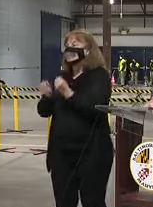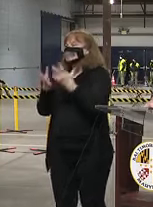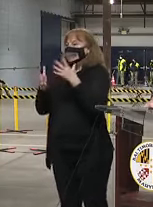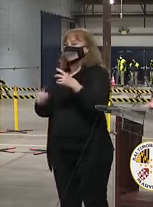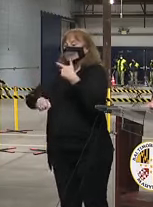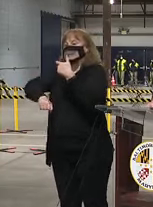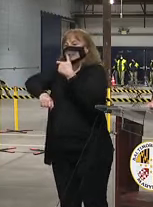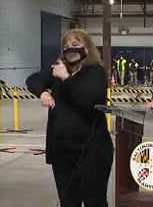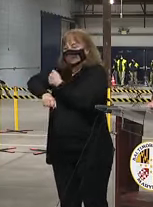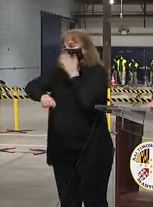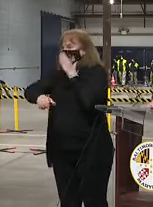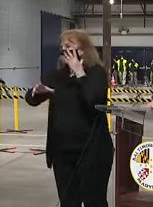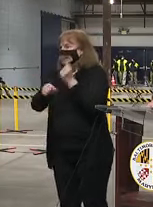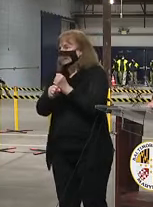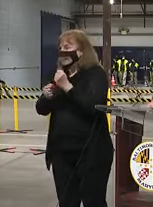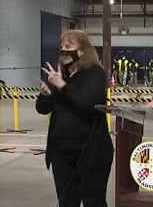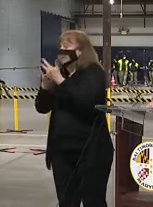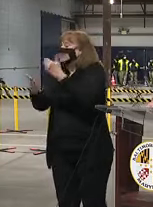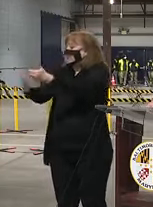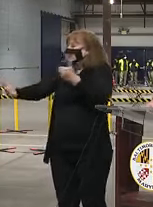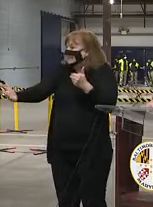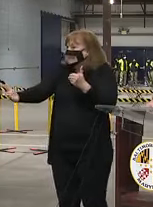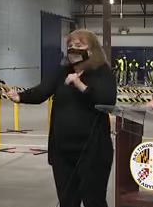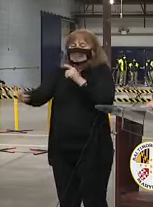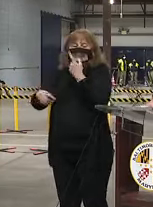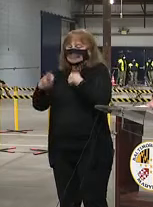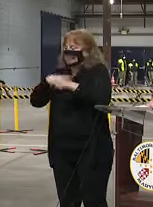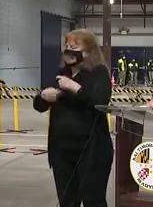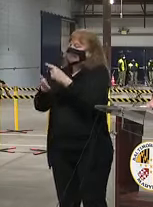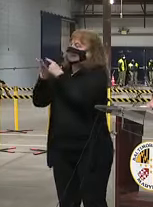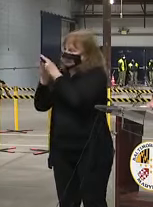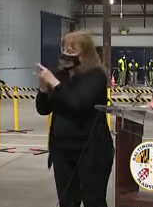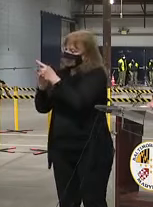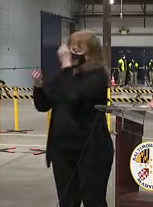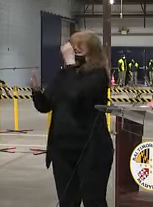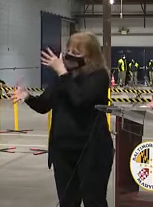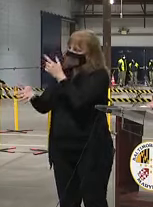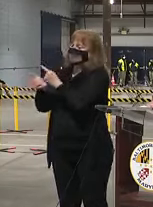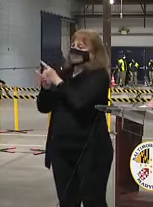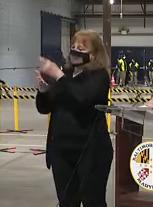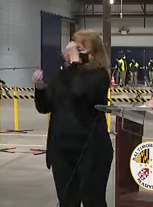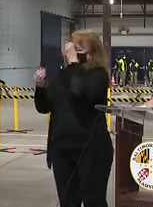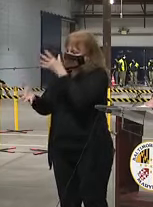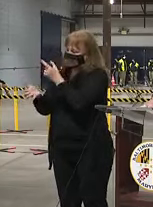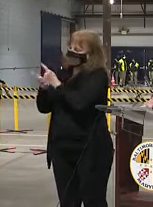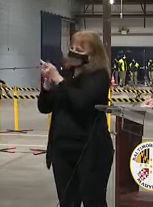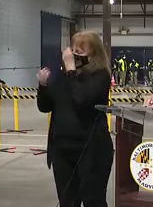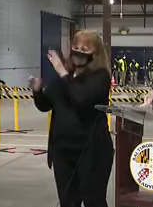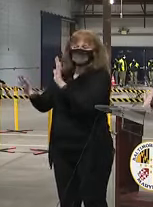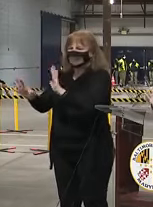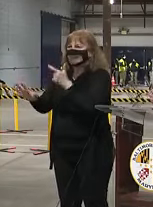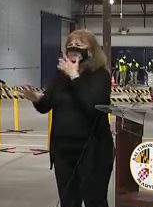receive 3 weeks out instead of week by week, as has been the case in